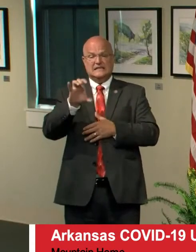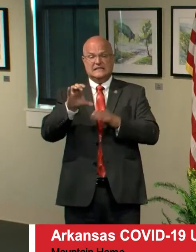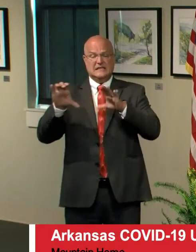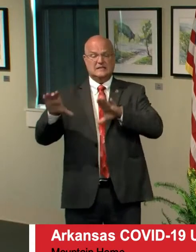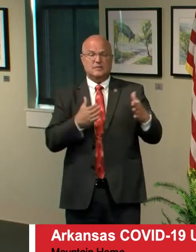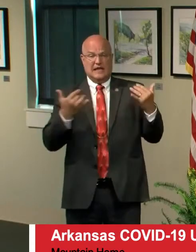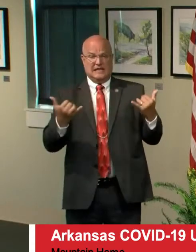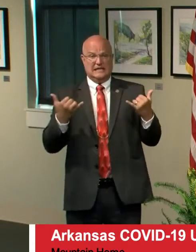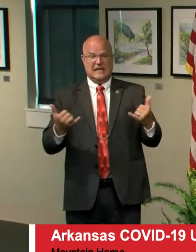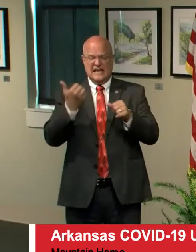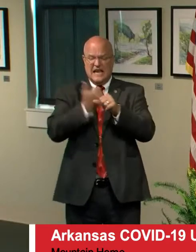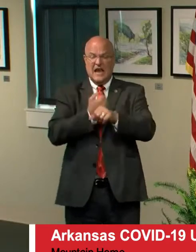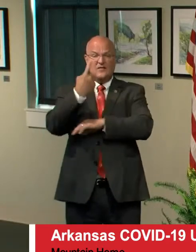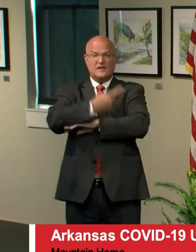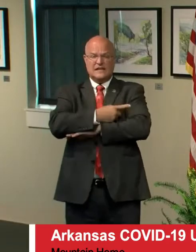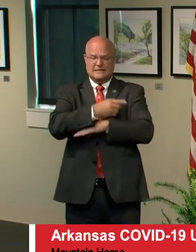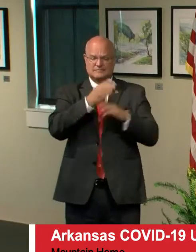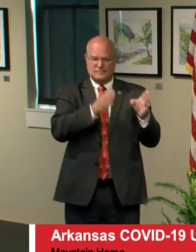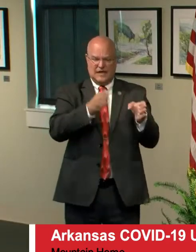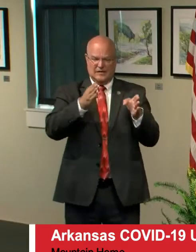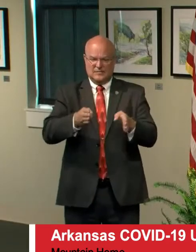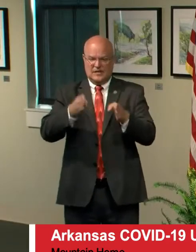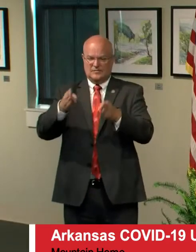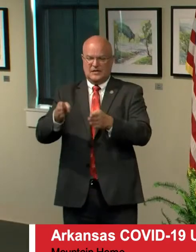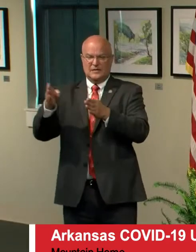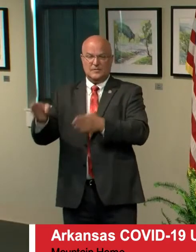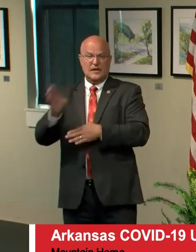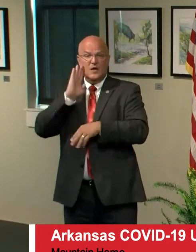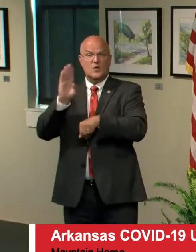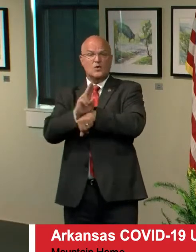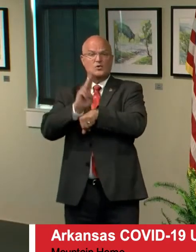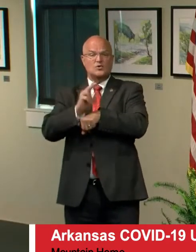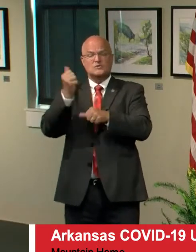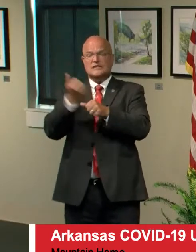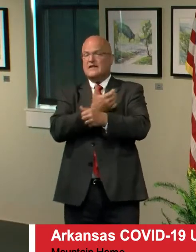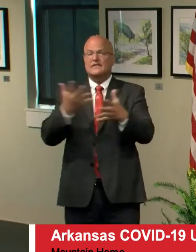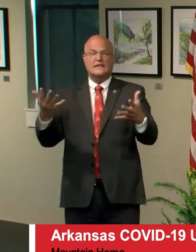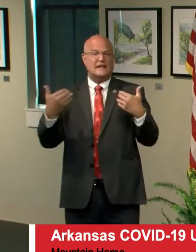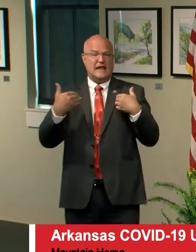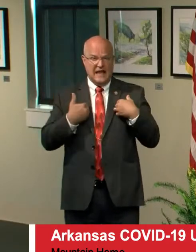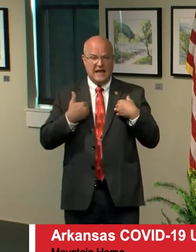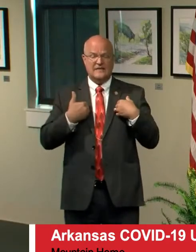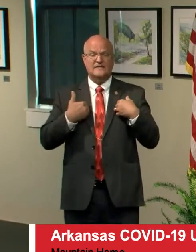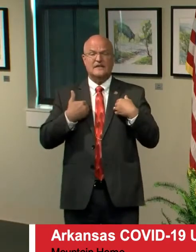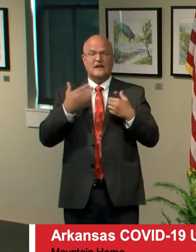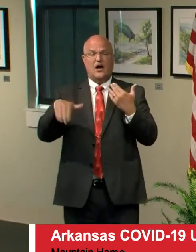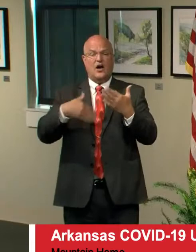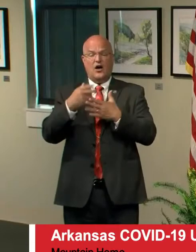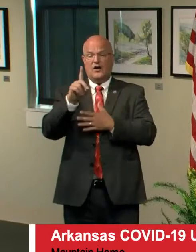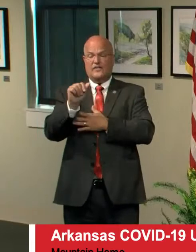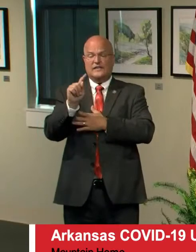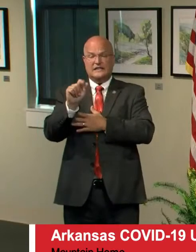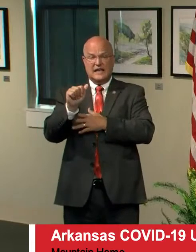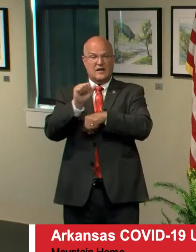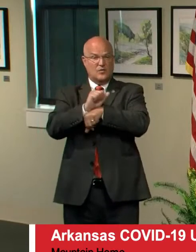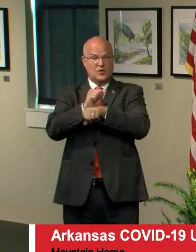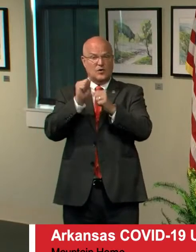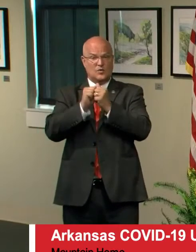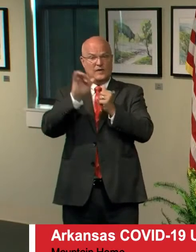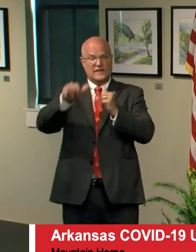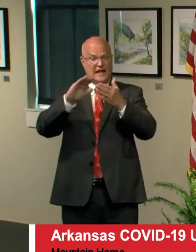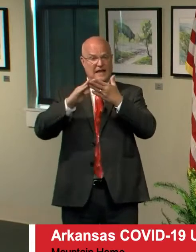and each day is mapped out, and they will use all their analyses and all their data from working with